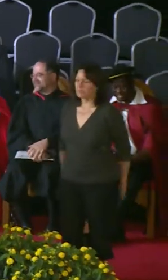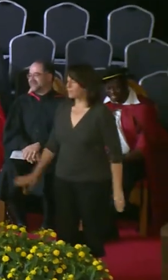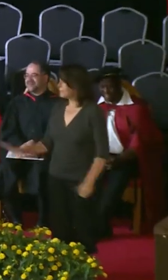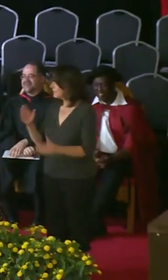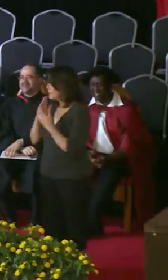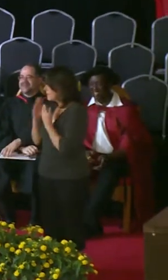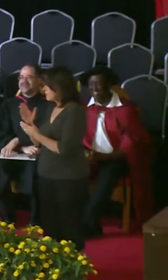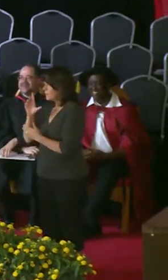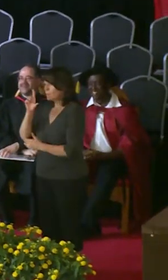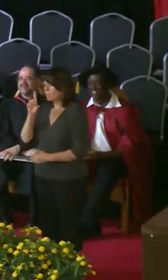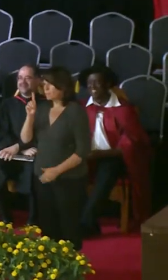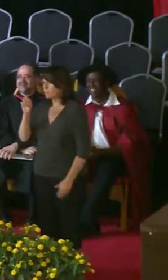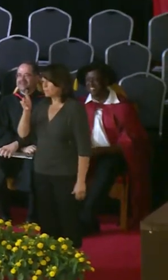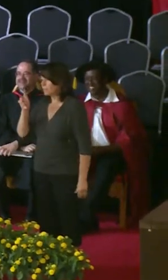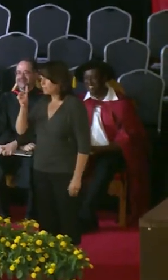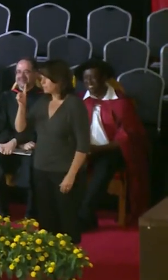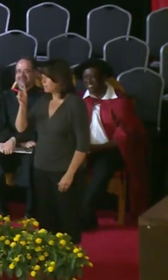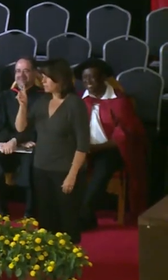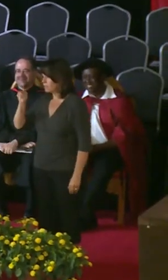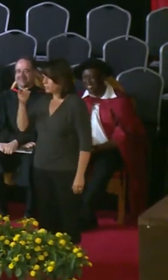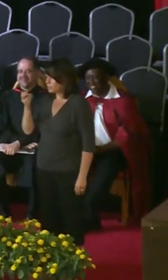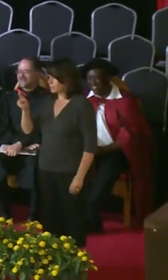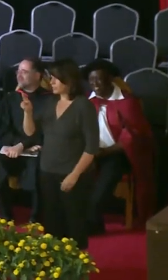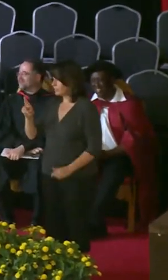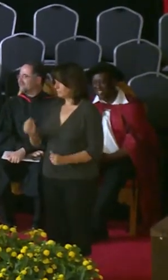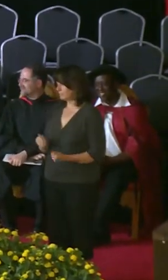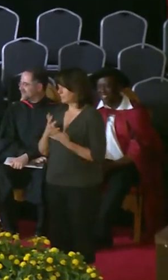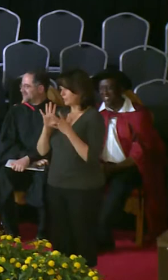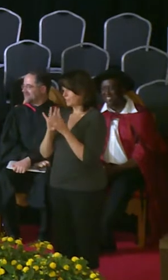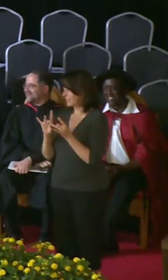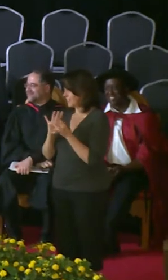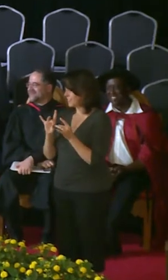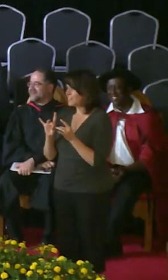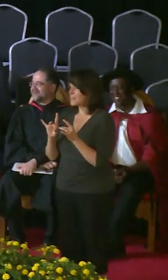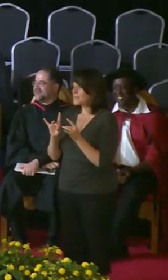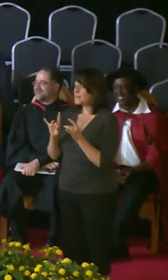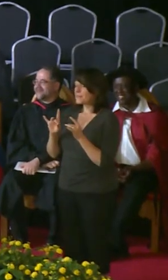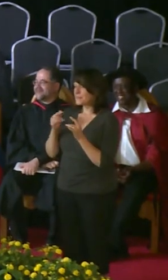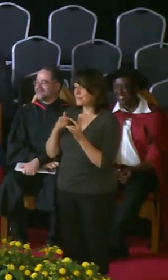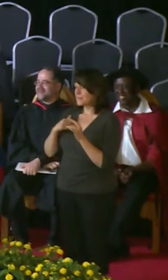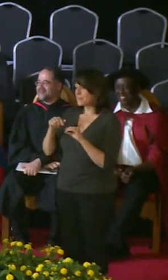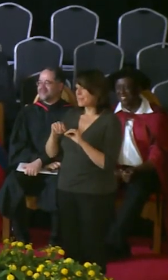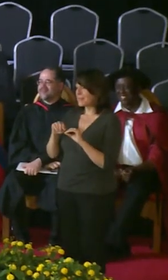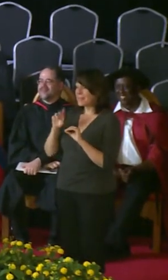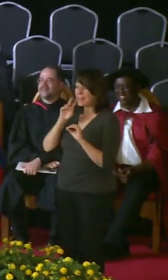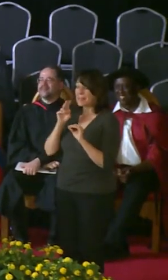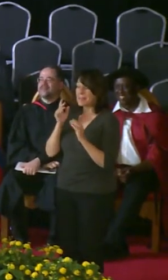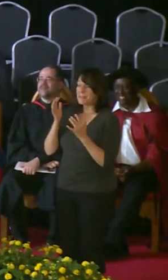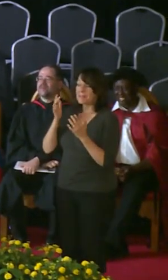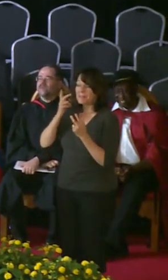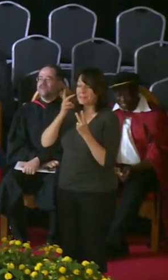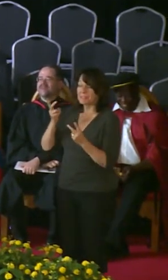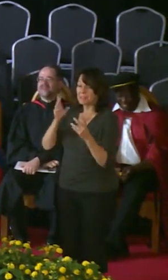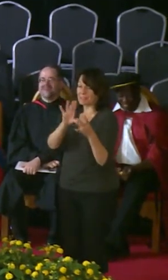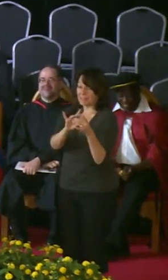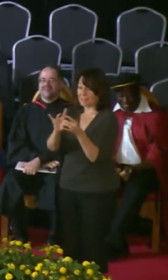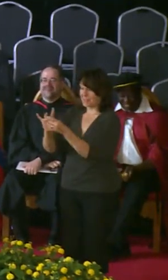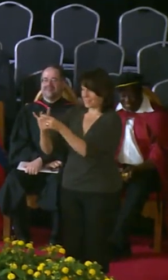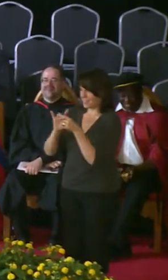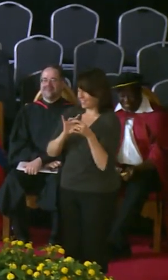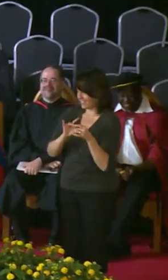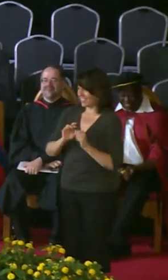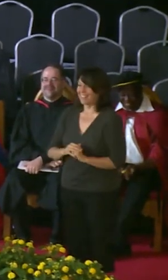Thank you, Dr. Dutcher, for those inspiring remarks. I look forward to those conversations he's encouraging you to